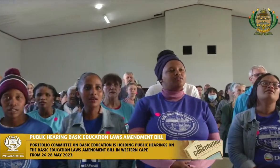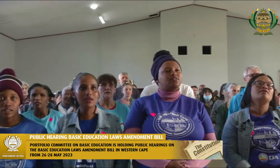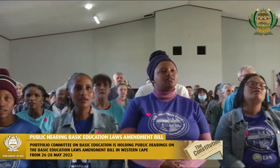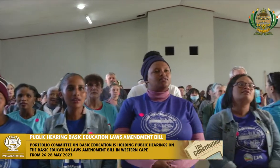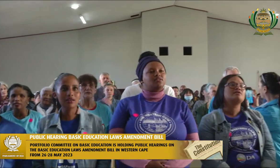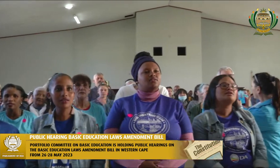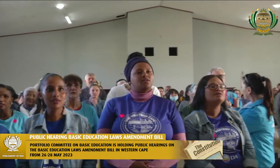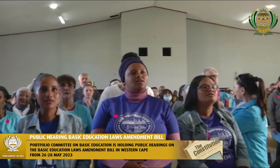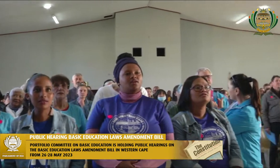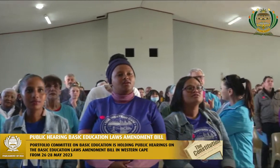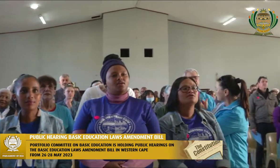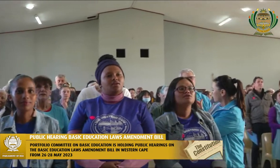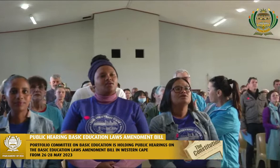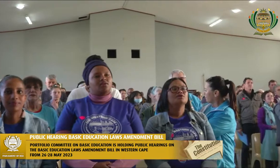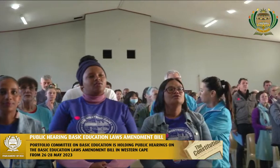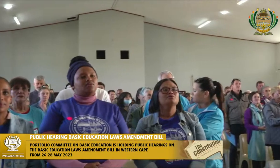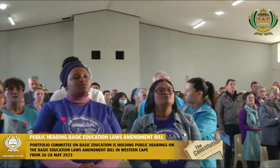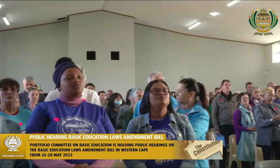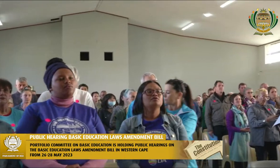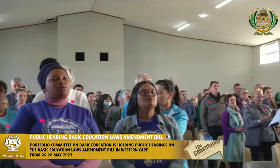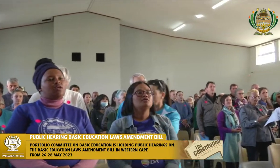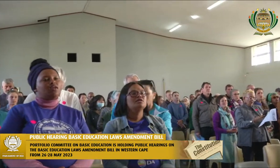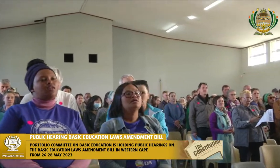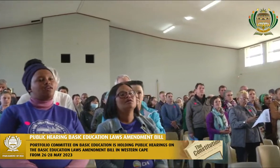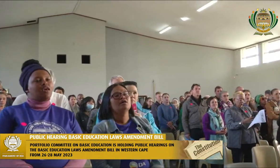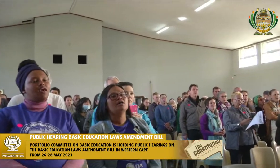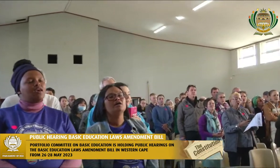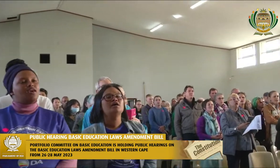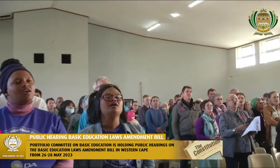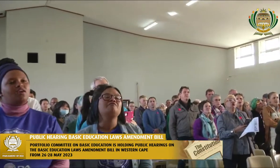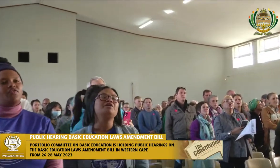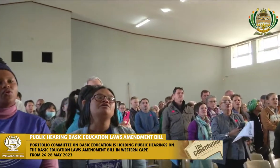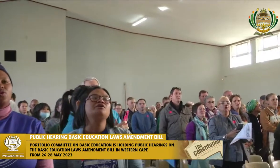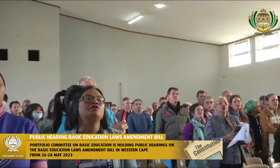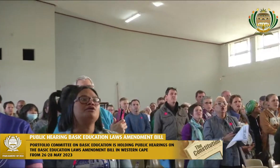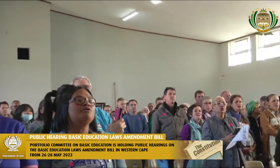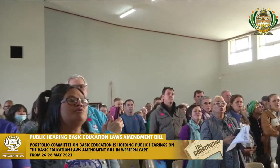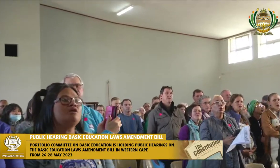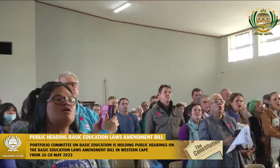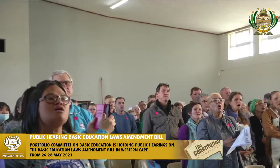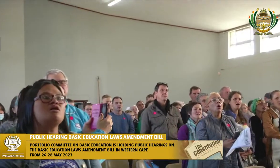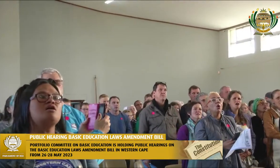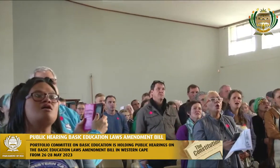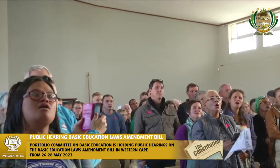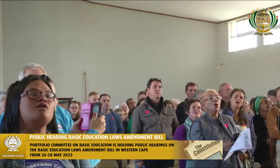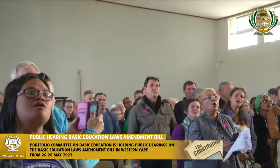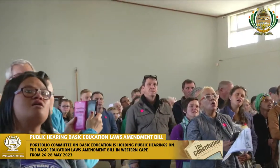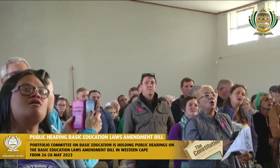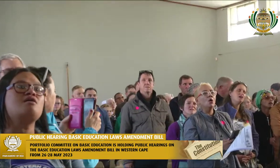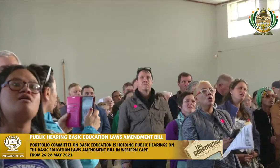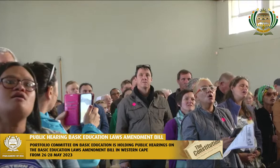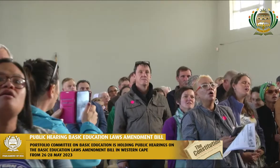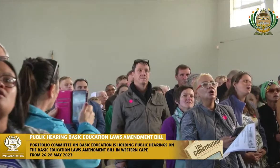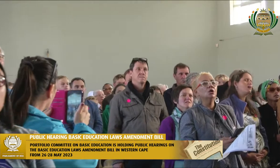And pray for us. We give you